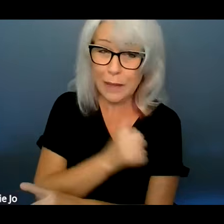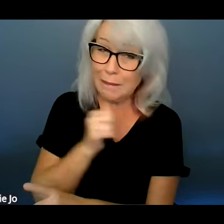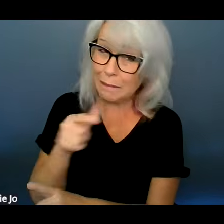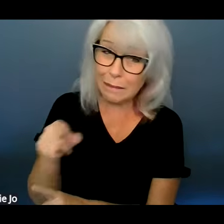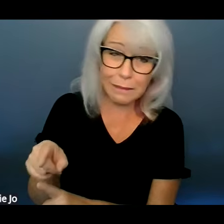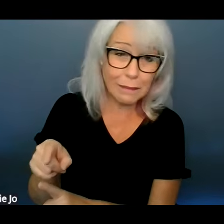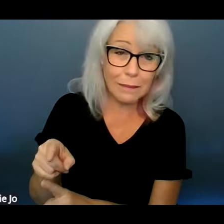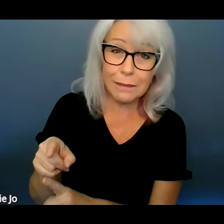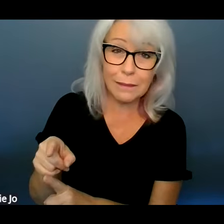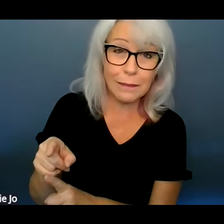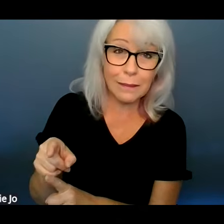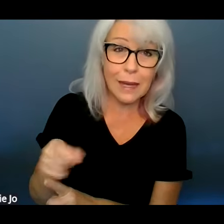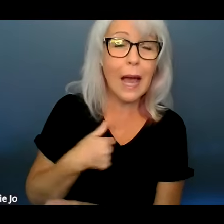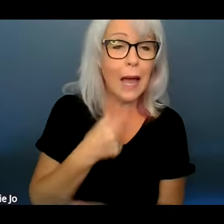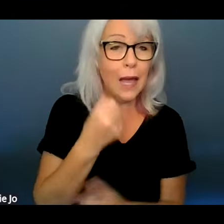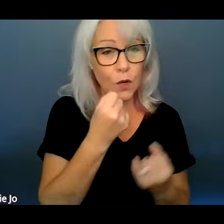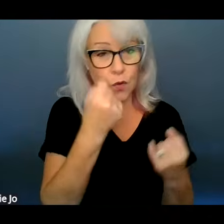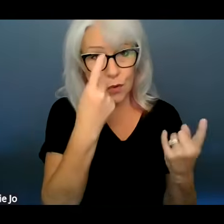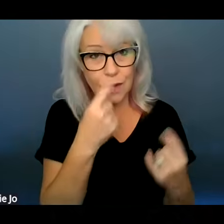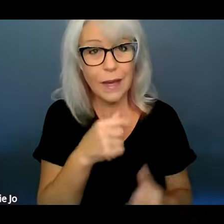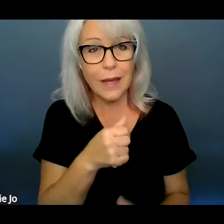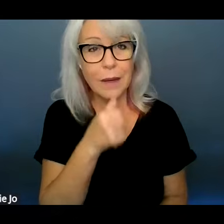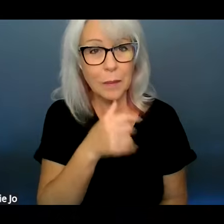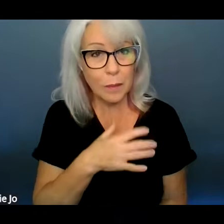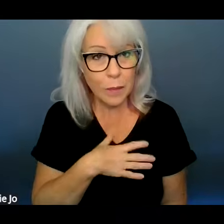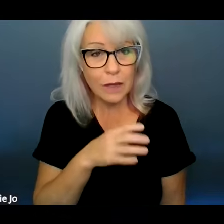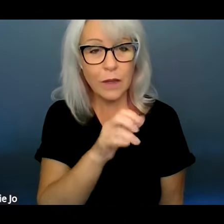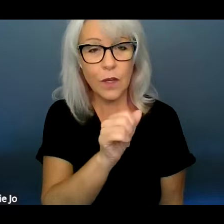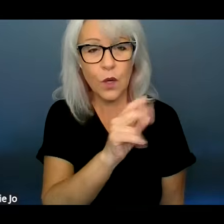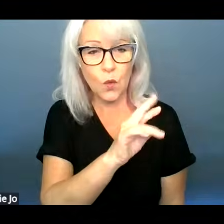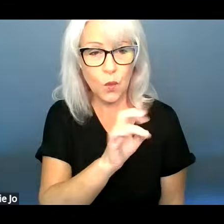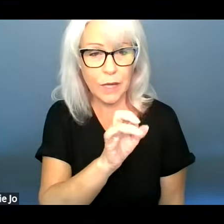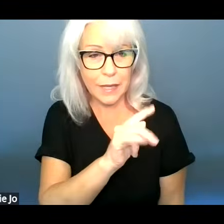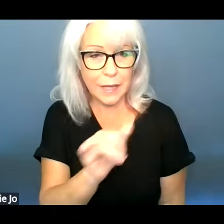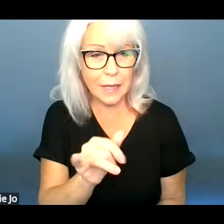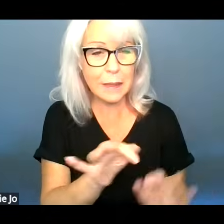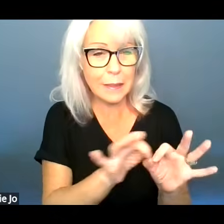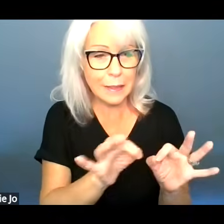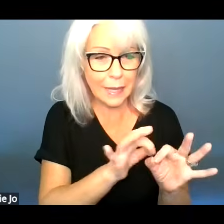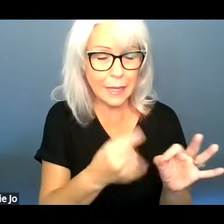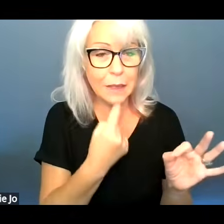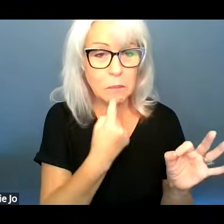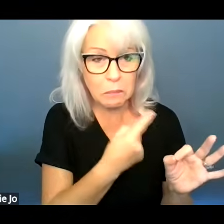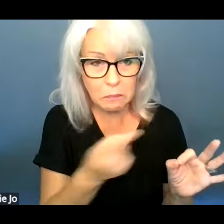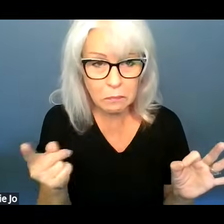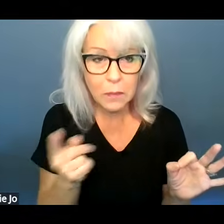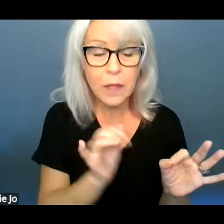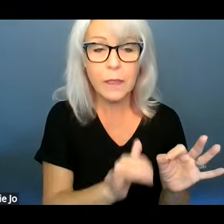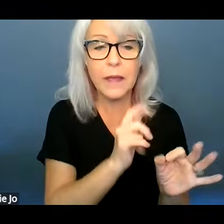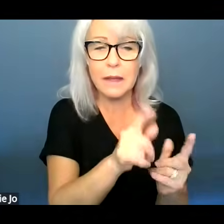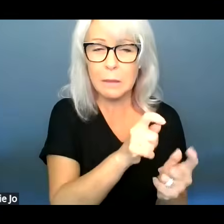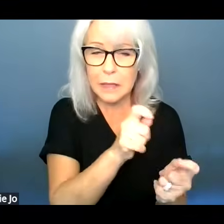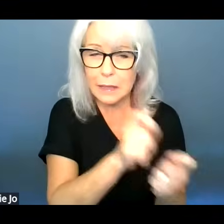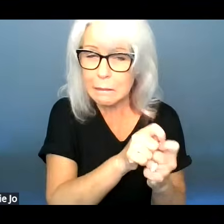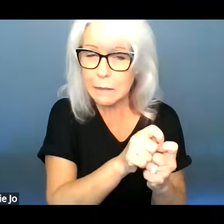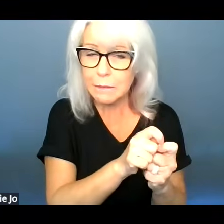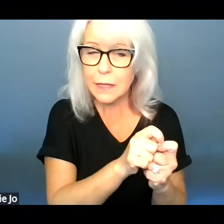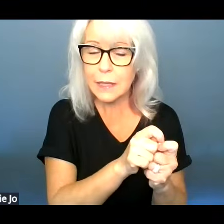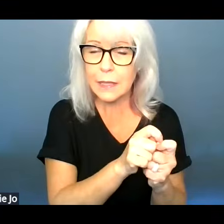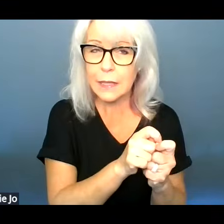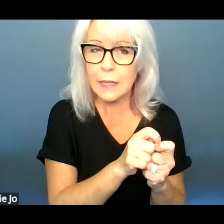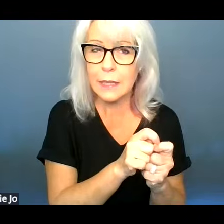Arita argued to us, and I think very eloquently, that the kind of detail